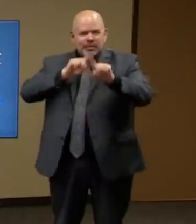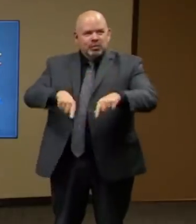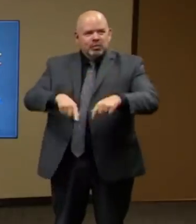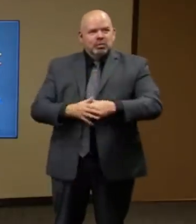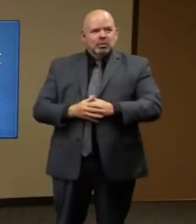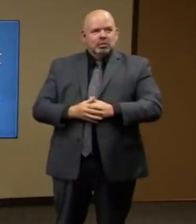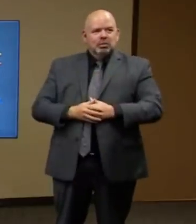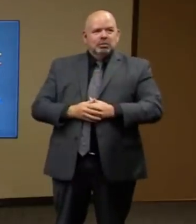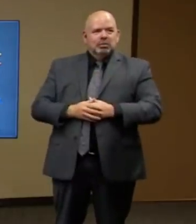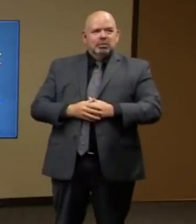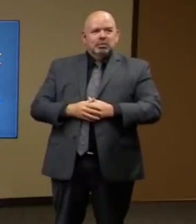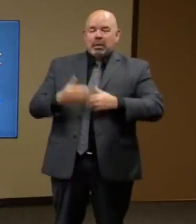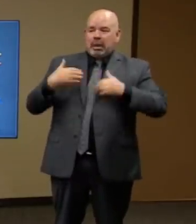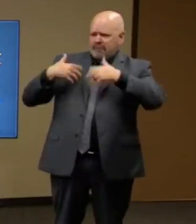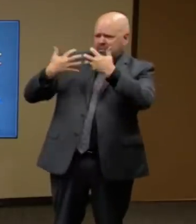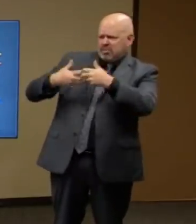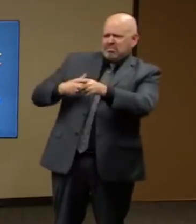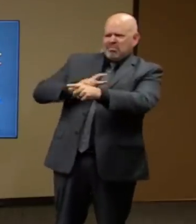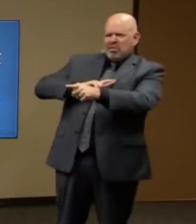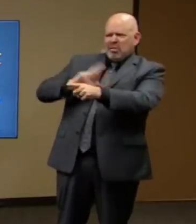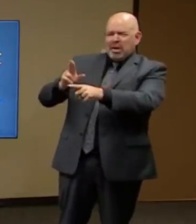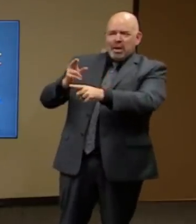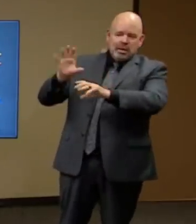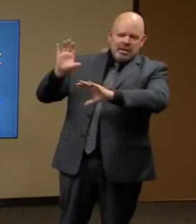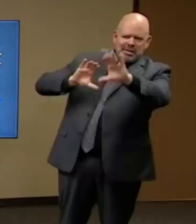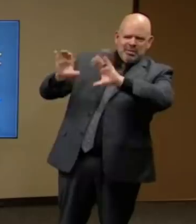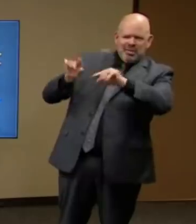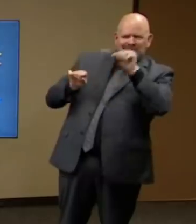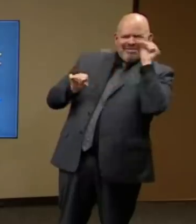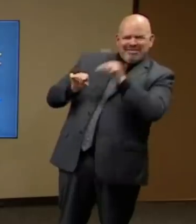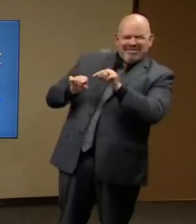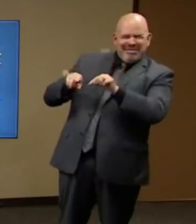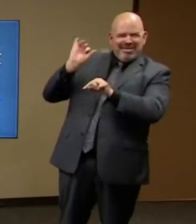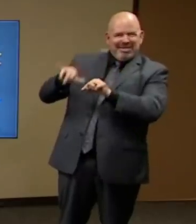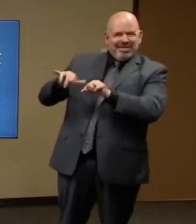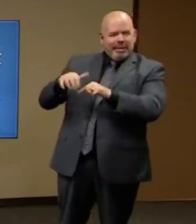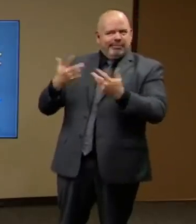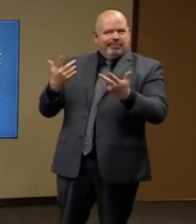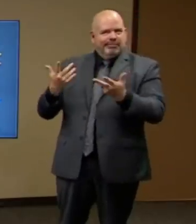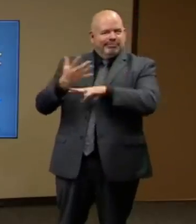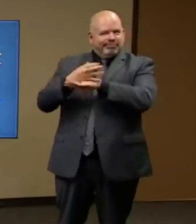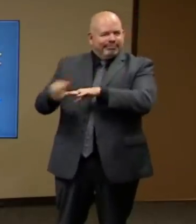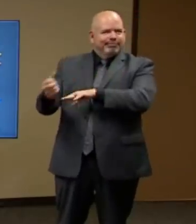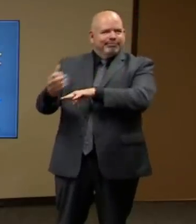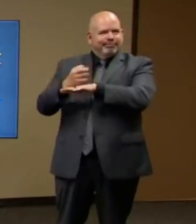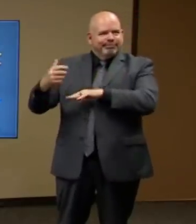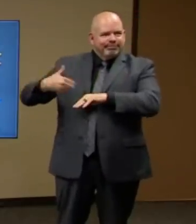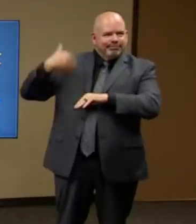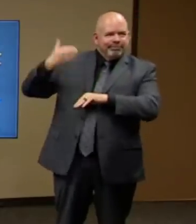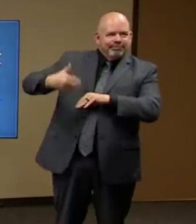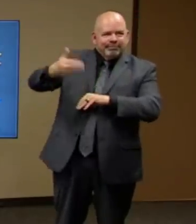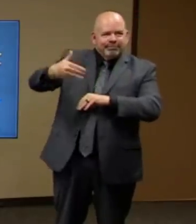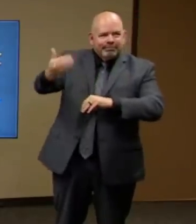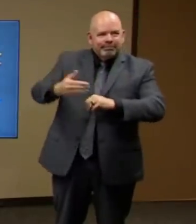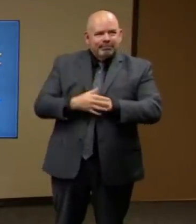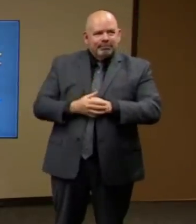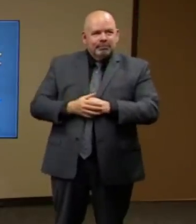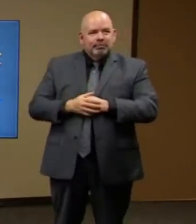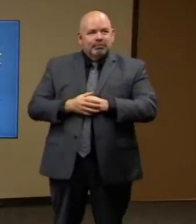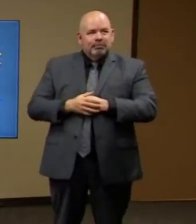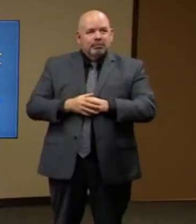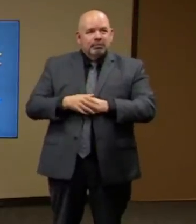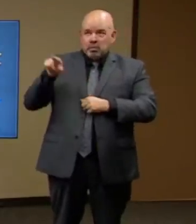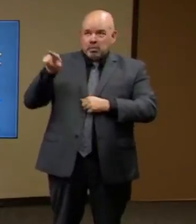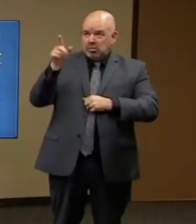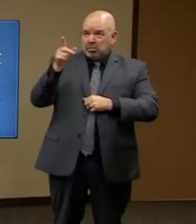do it ourselves. We can turn these things around in 2 or 3 days. Or if you want to keep doing tests, we use all the help we can